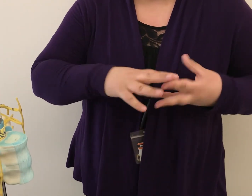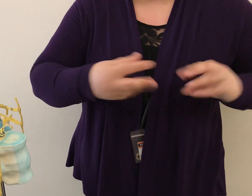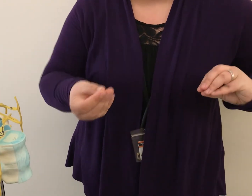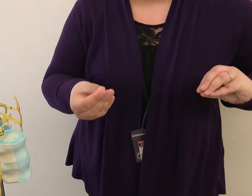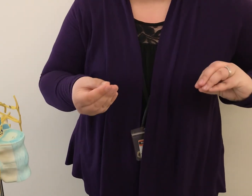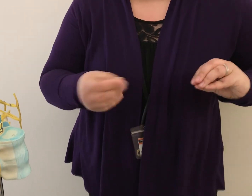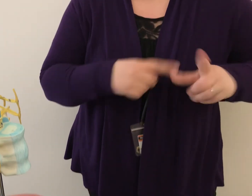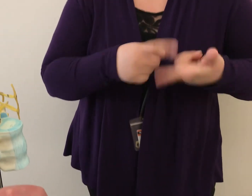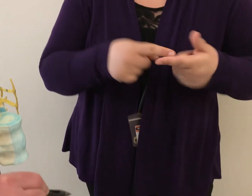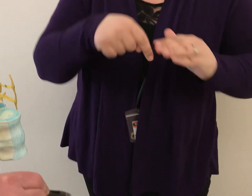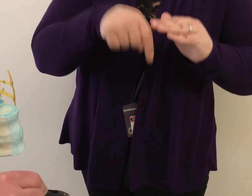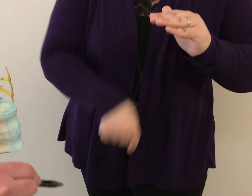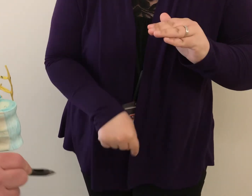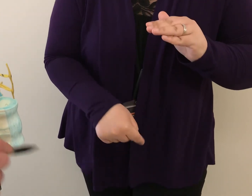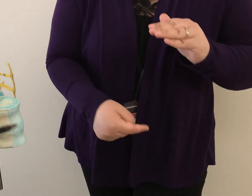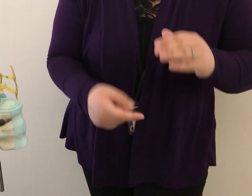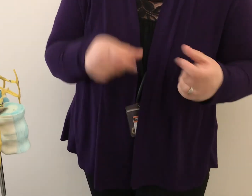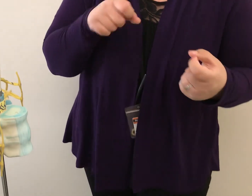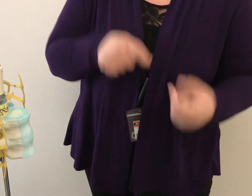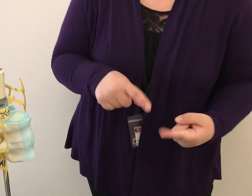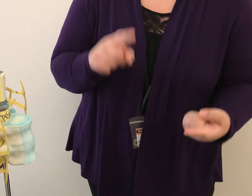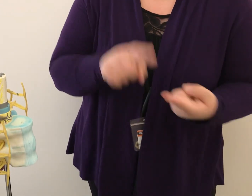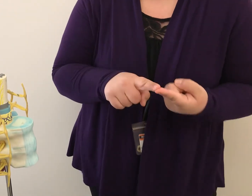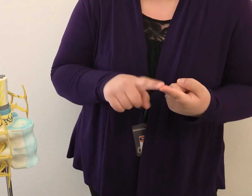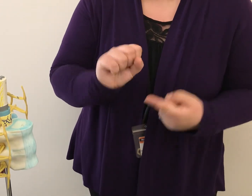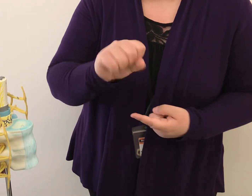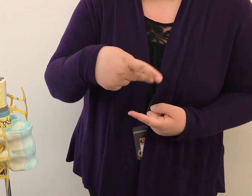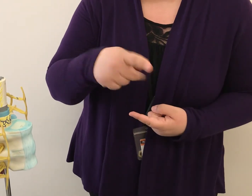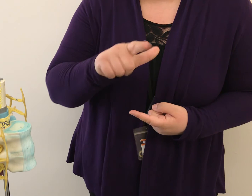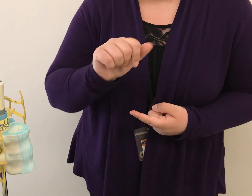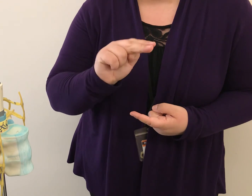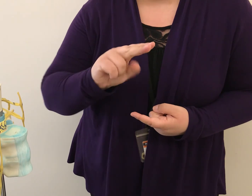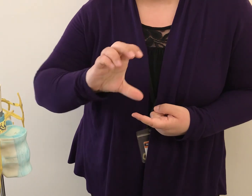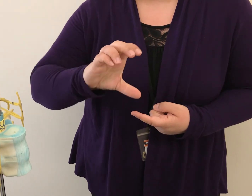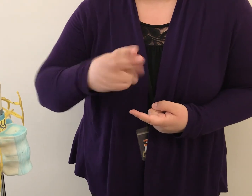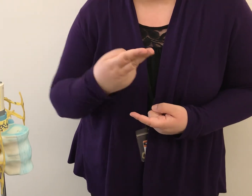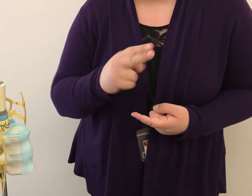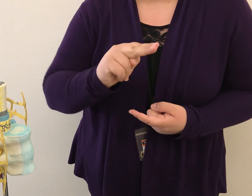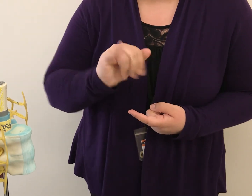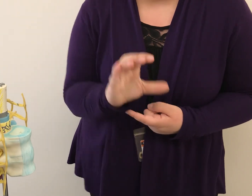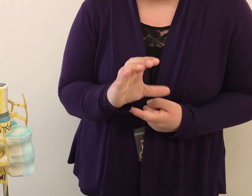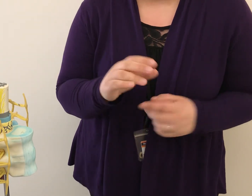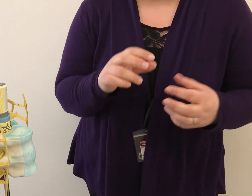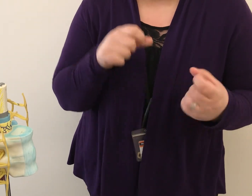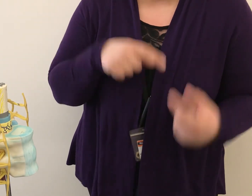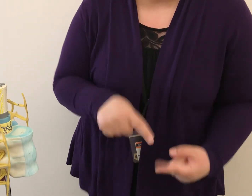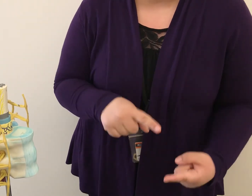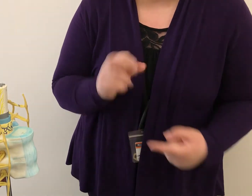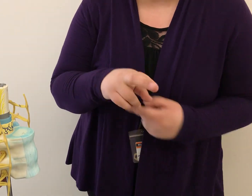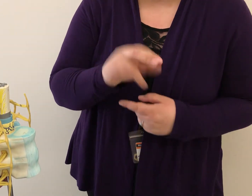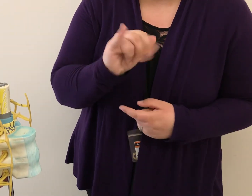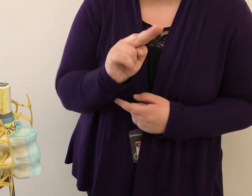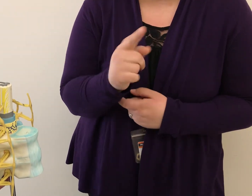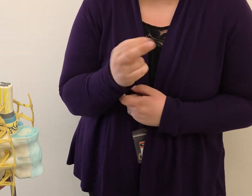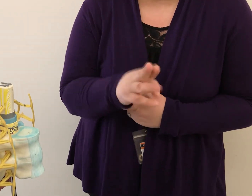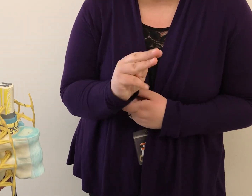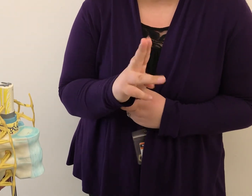and down and synapse in a splanchnic nerve or terminal or intermural ganglia.